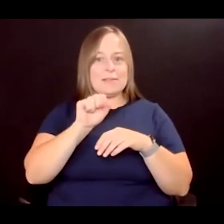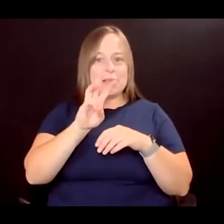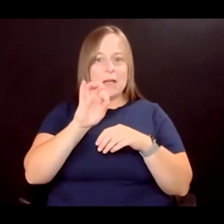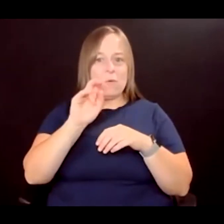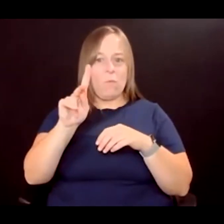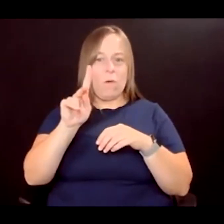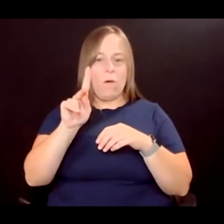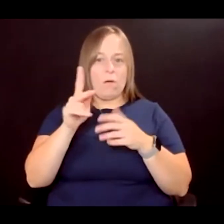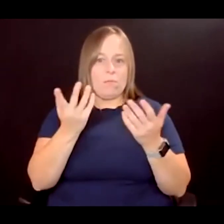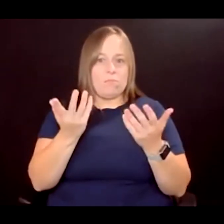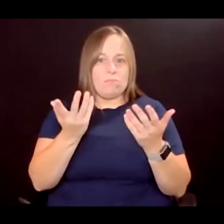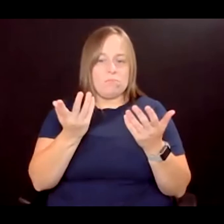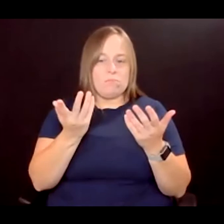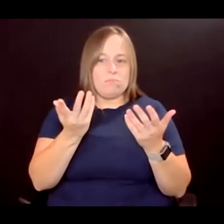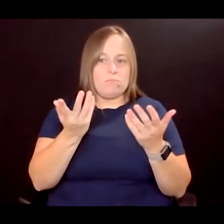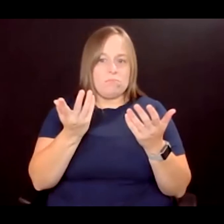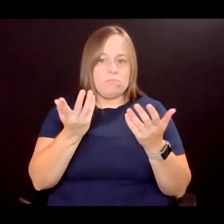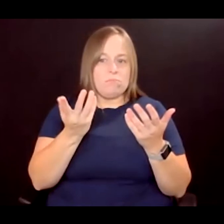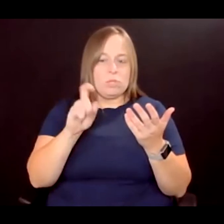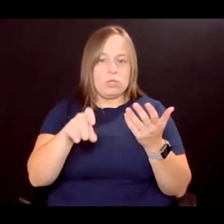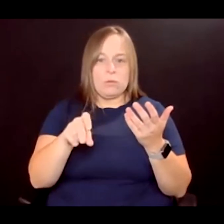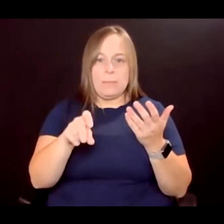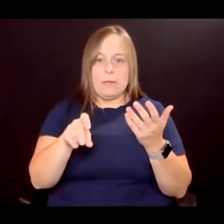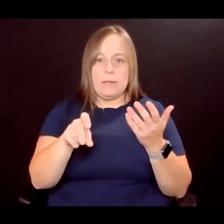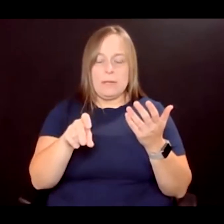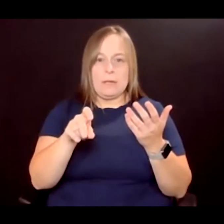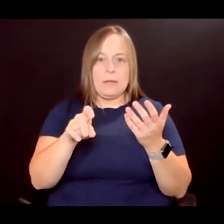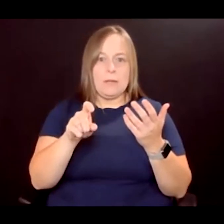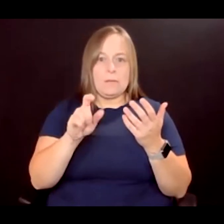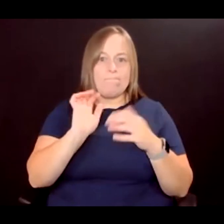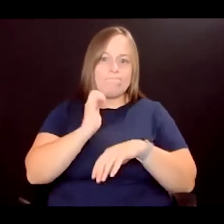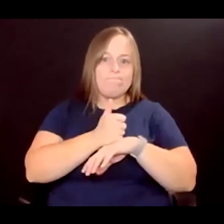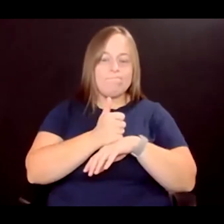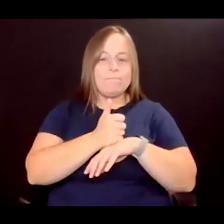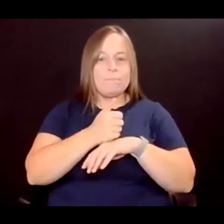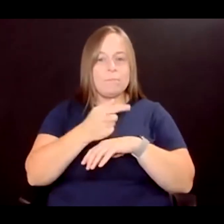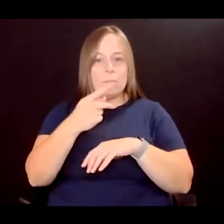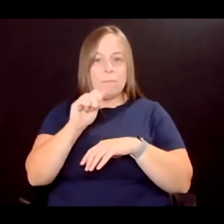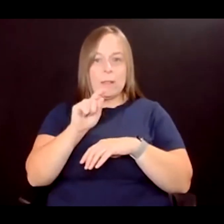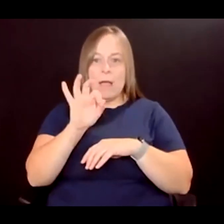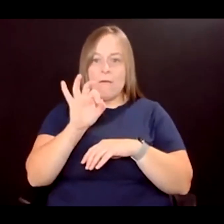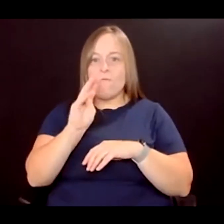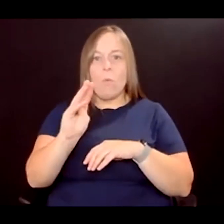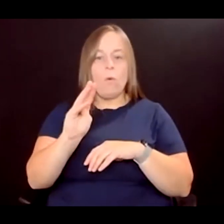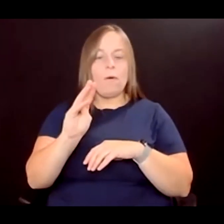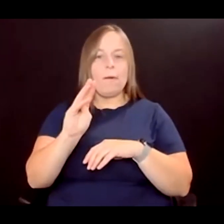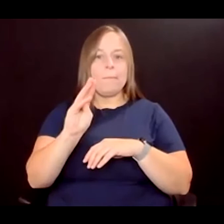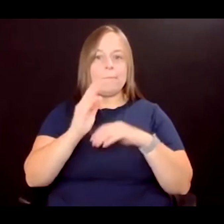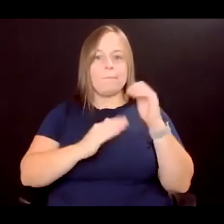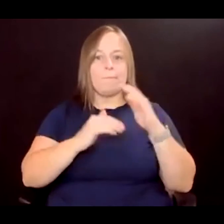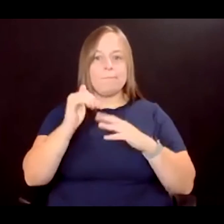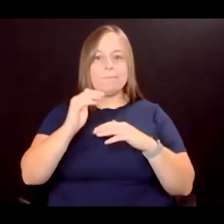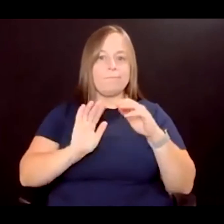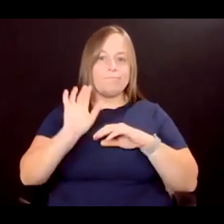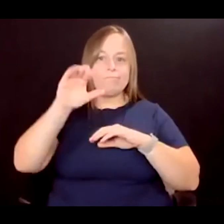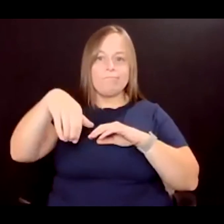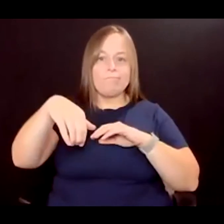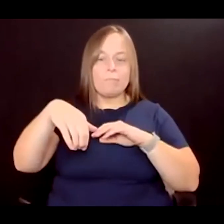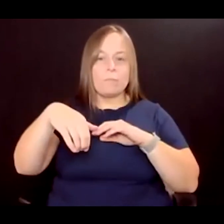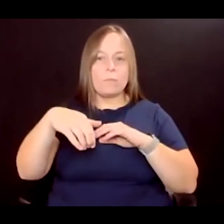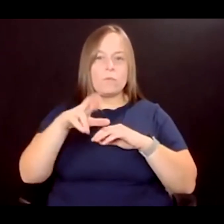And just bear with me with this because it was a little bit faded with your call, so it like muffled a little bit. So I want to make sure I'm